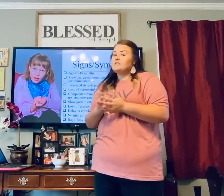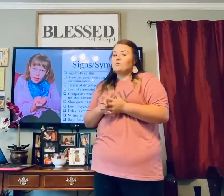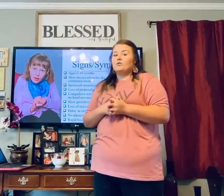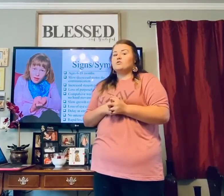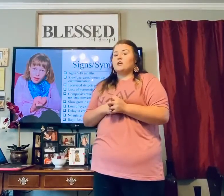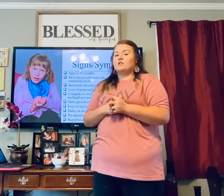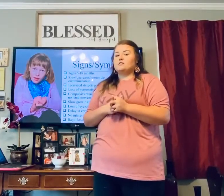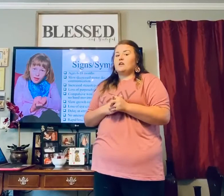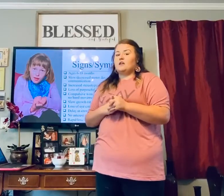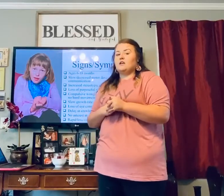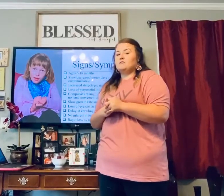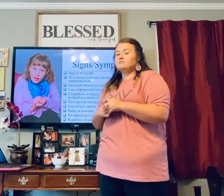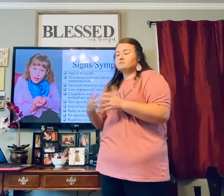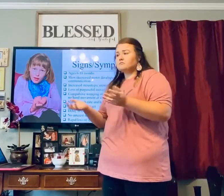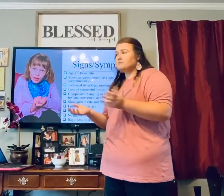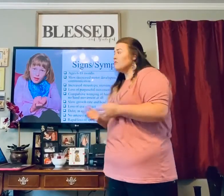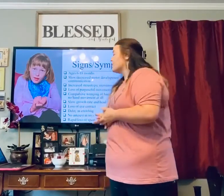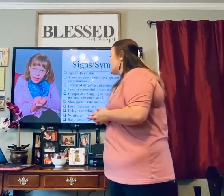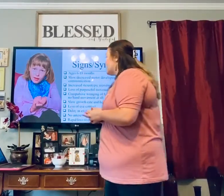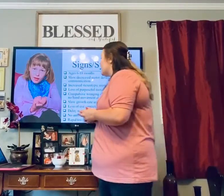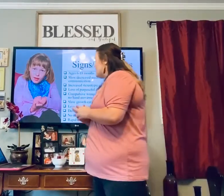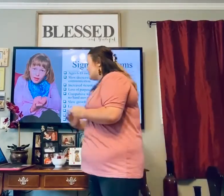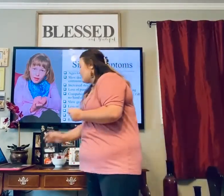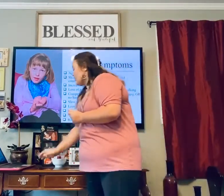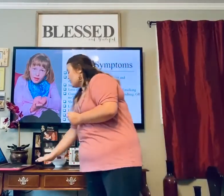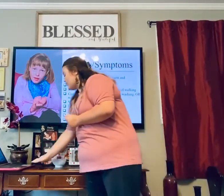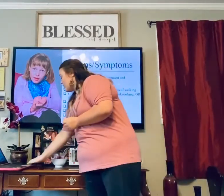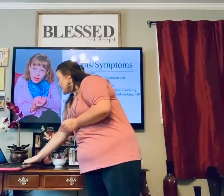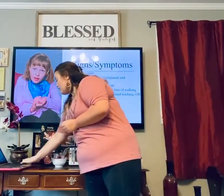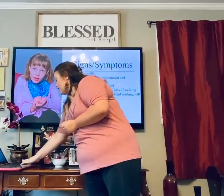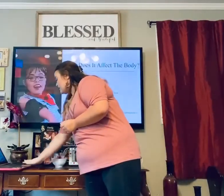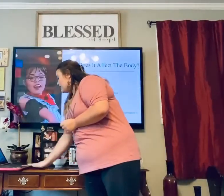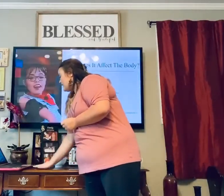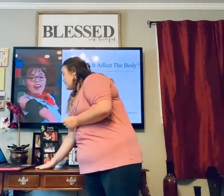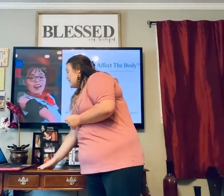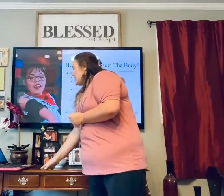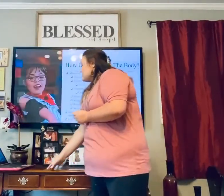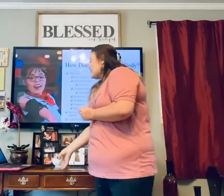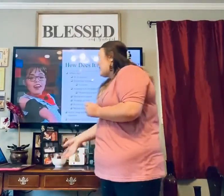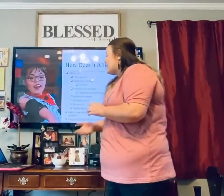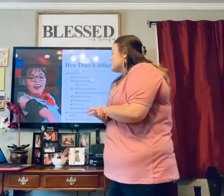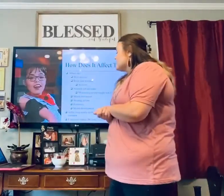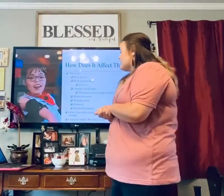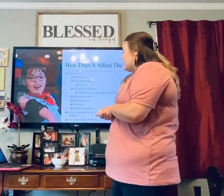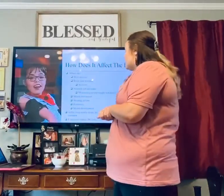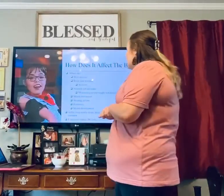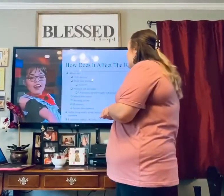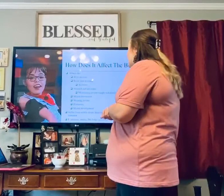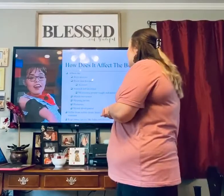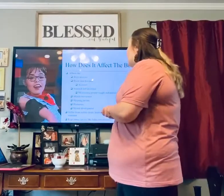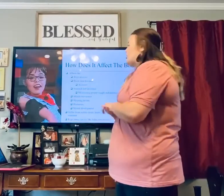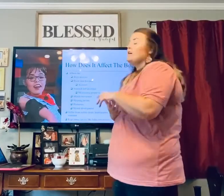in wheelchairs, and they're not able to walk or crawl. So how does it affect the body? Because